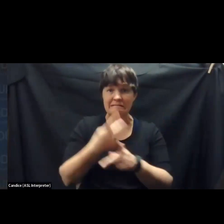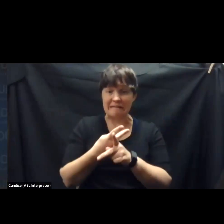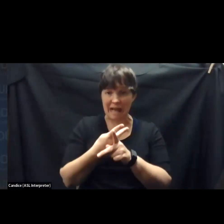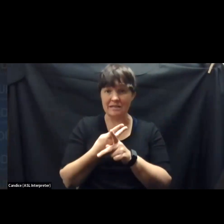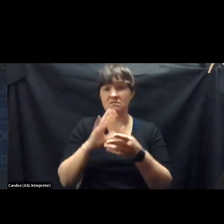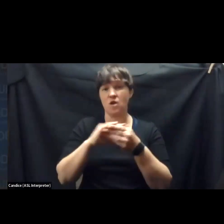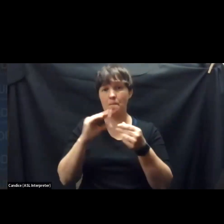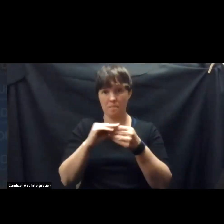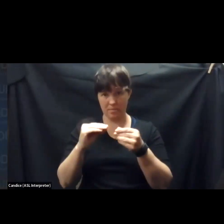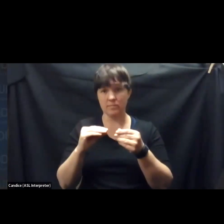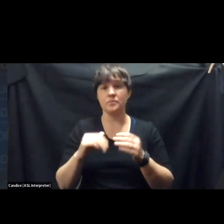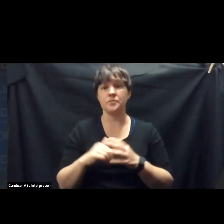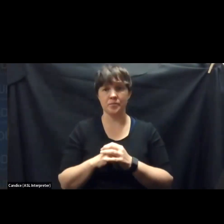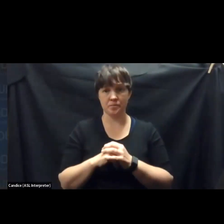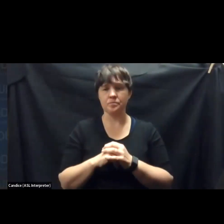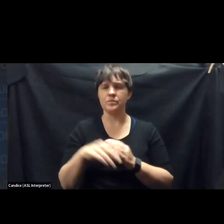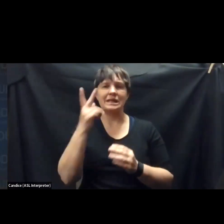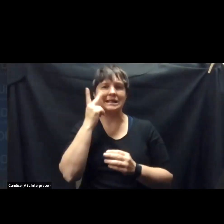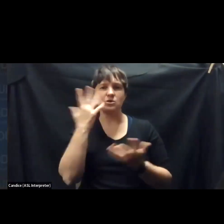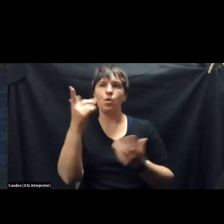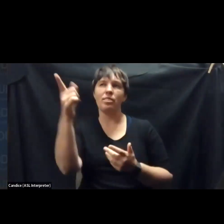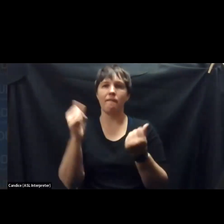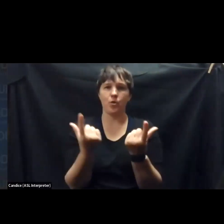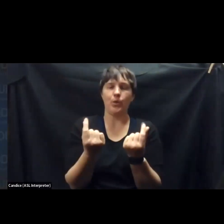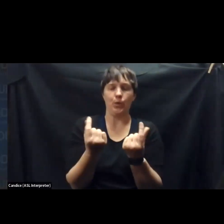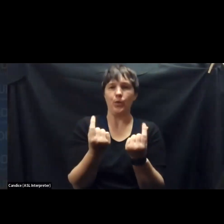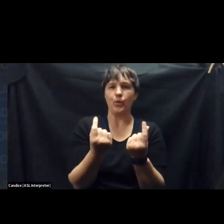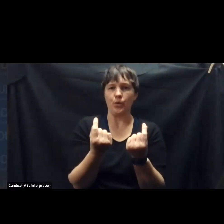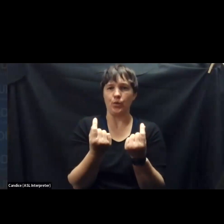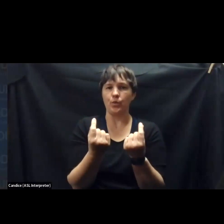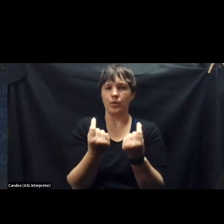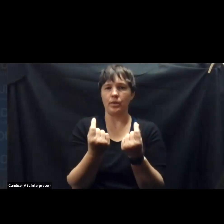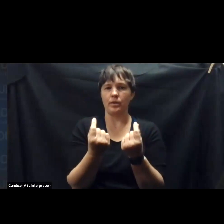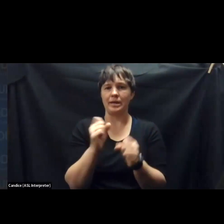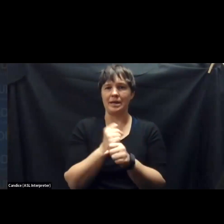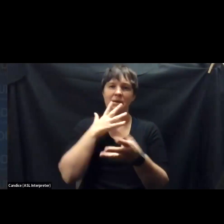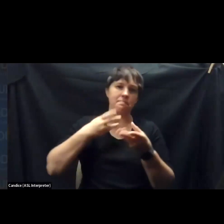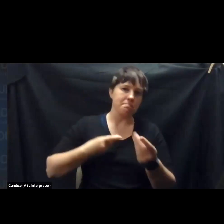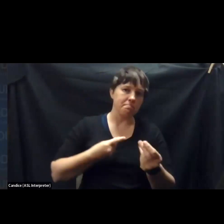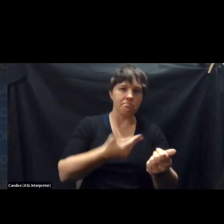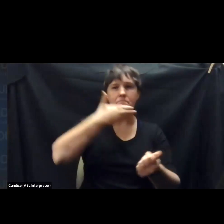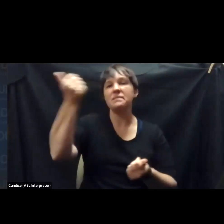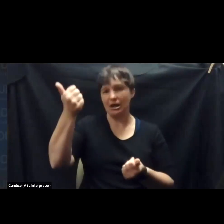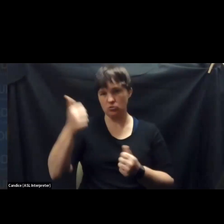comments to see what they can do to just make things work better.